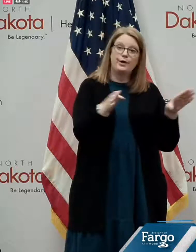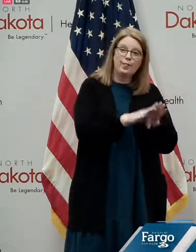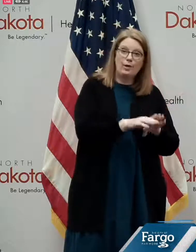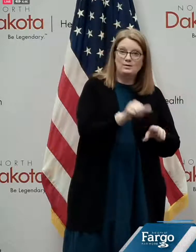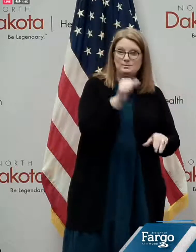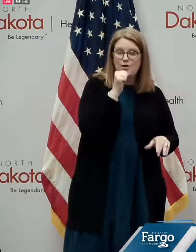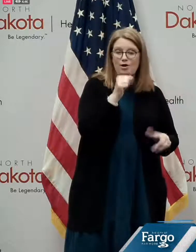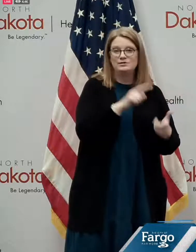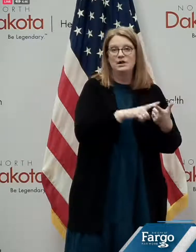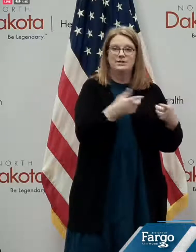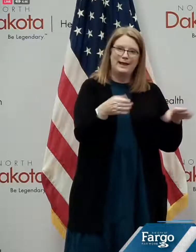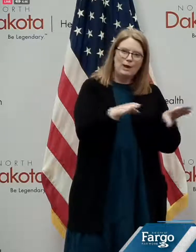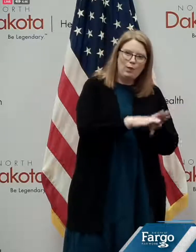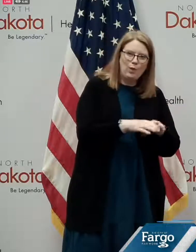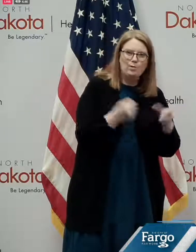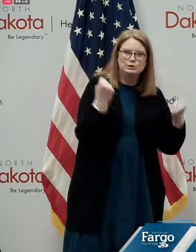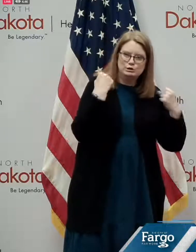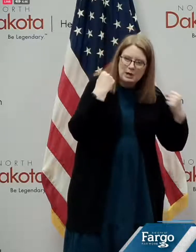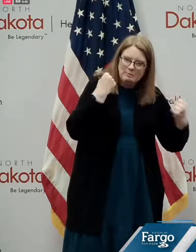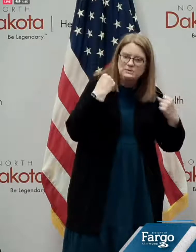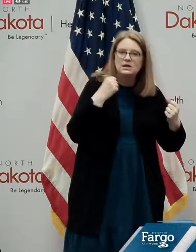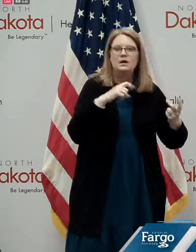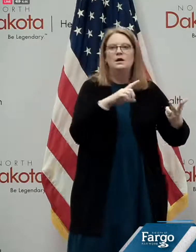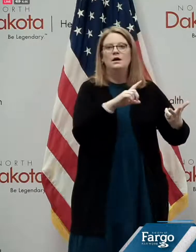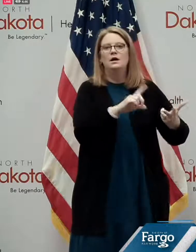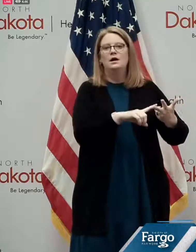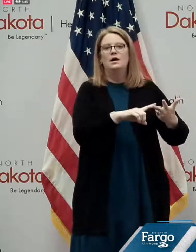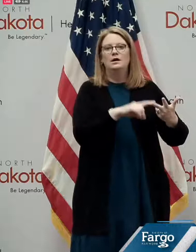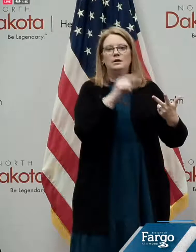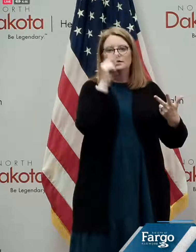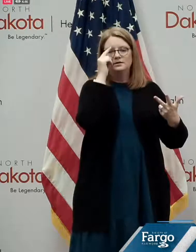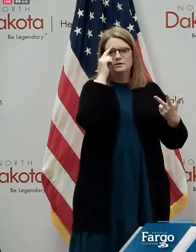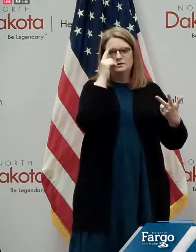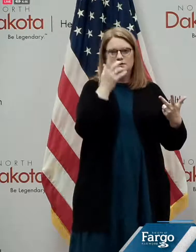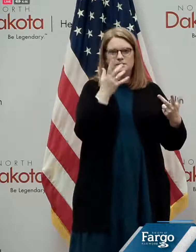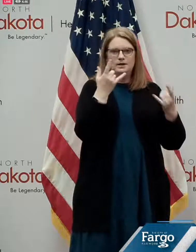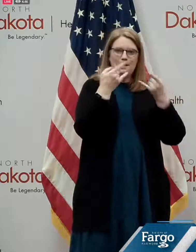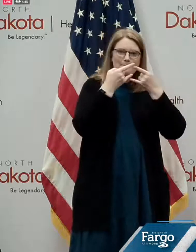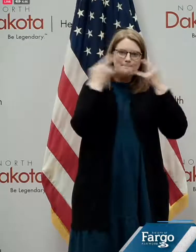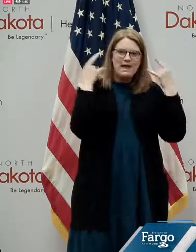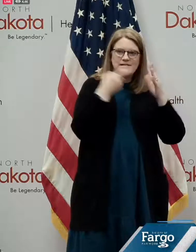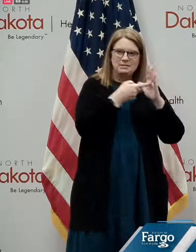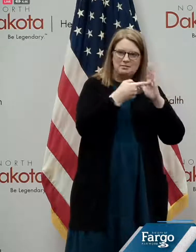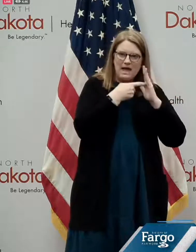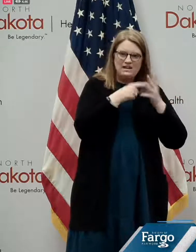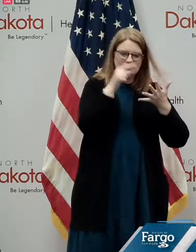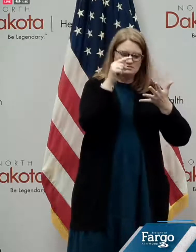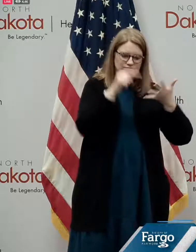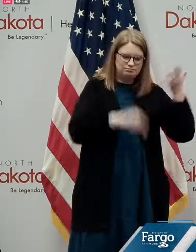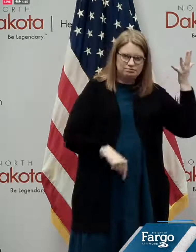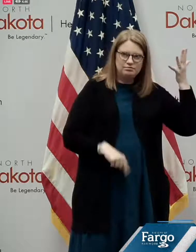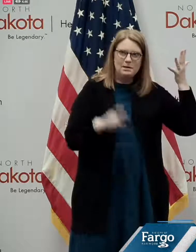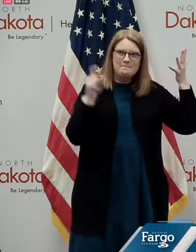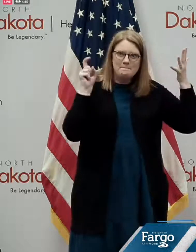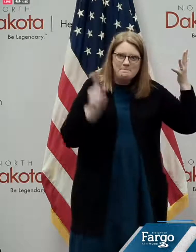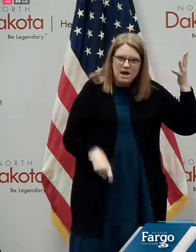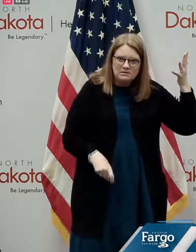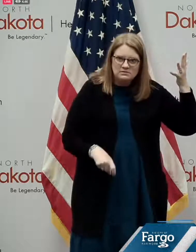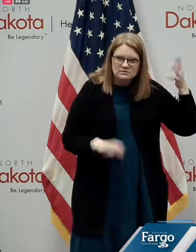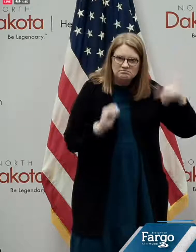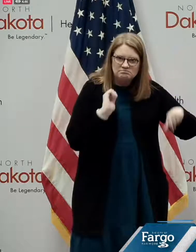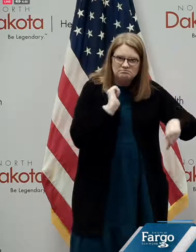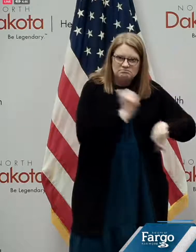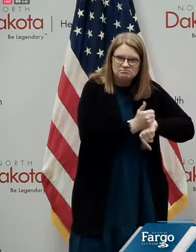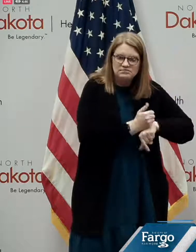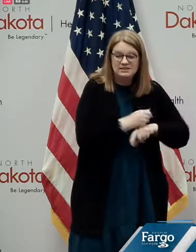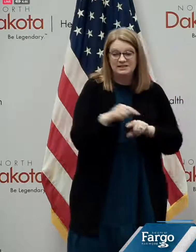close gyms. They've had to, have put out mask mandates. They've done a number of things that we know